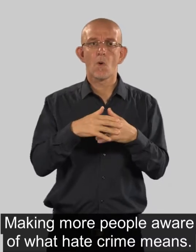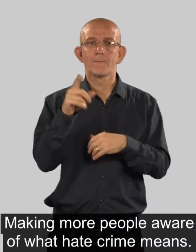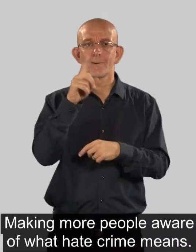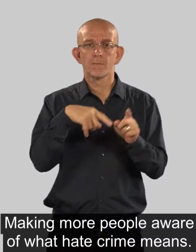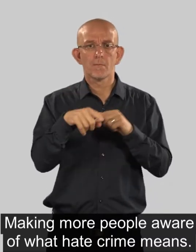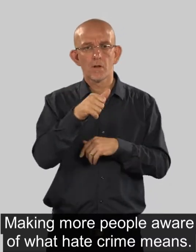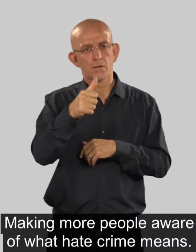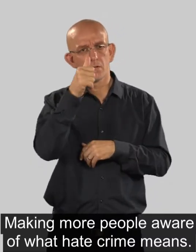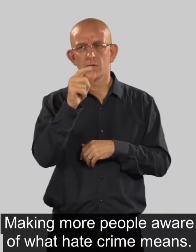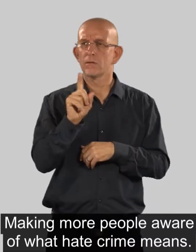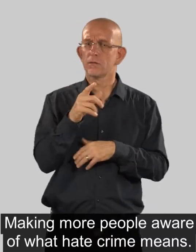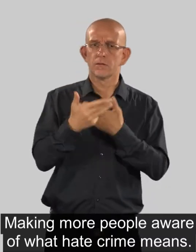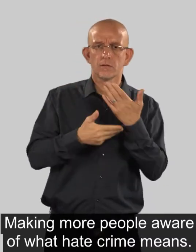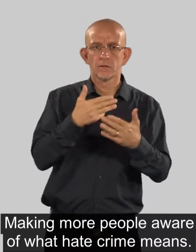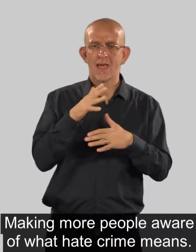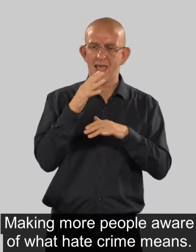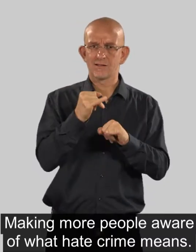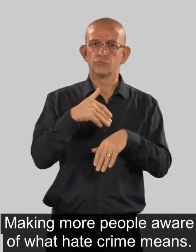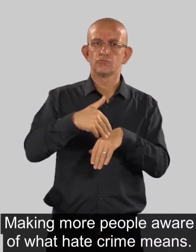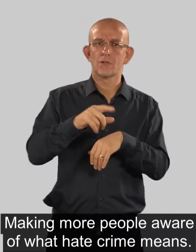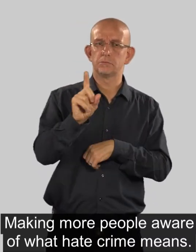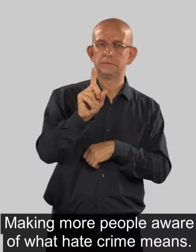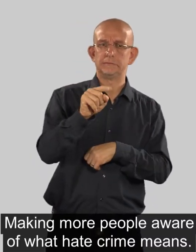people aware of what hate crime means,